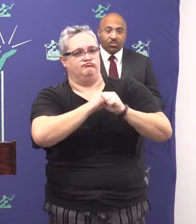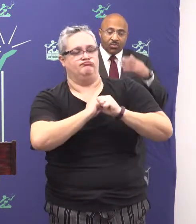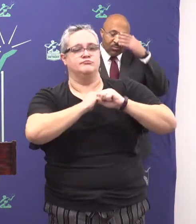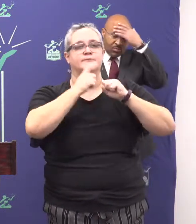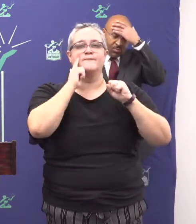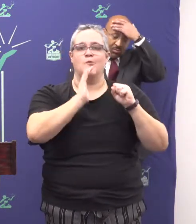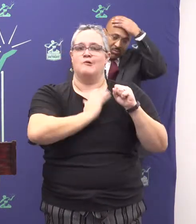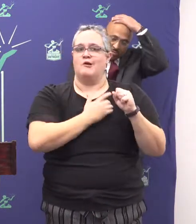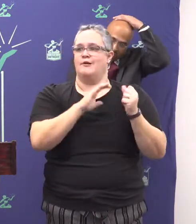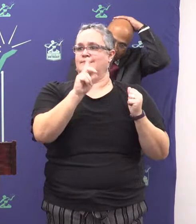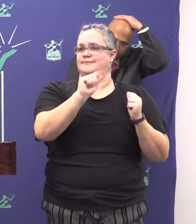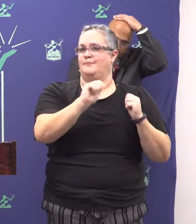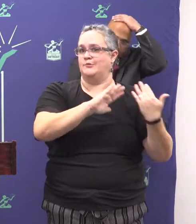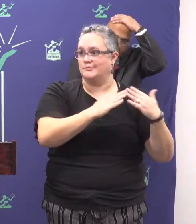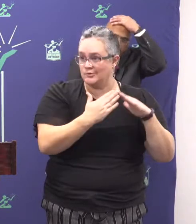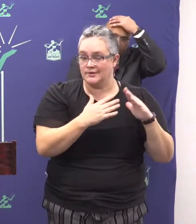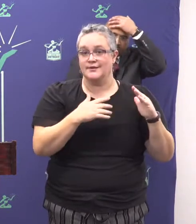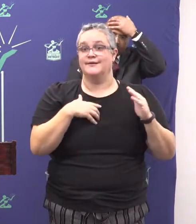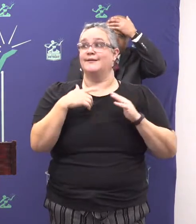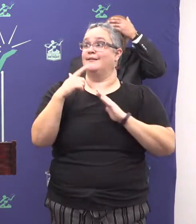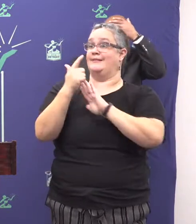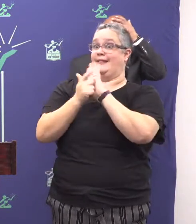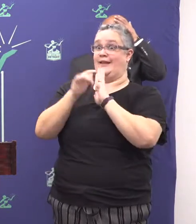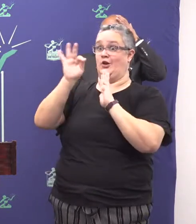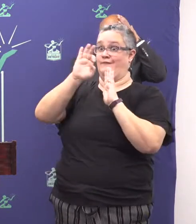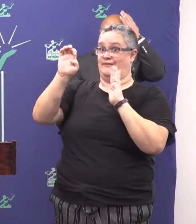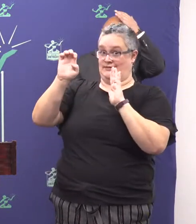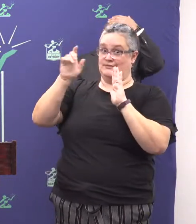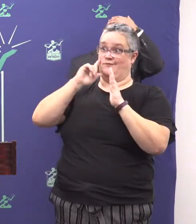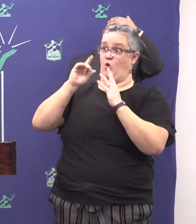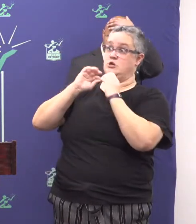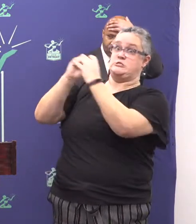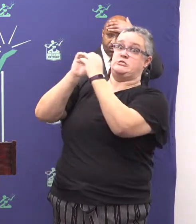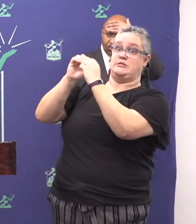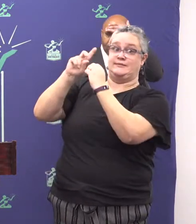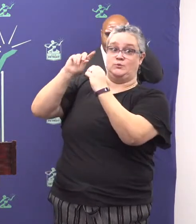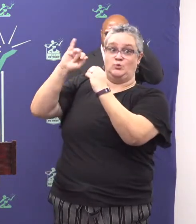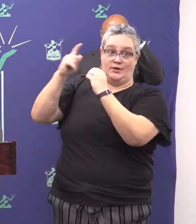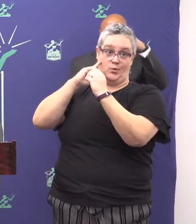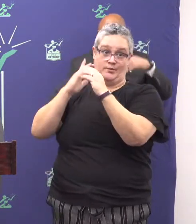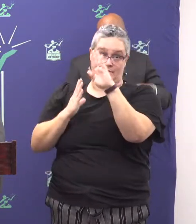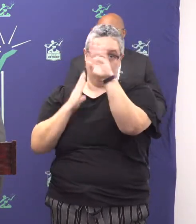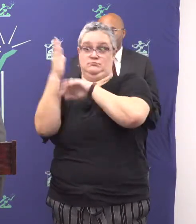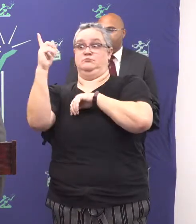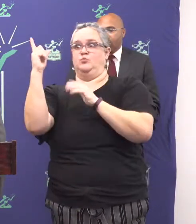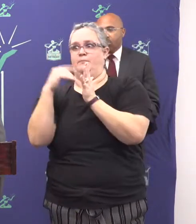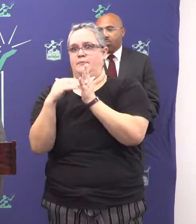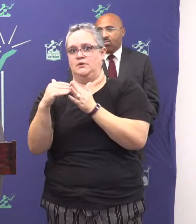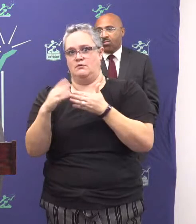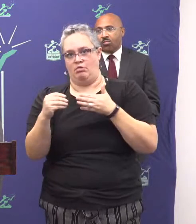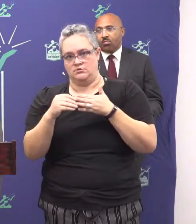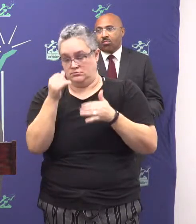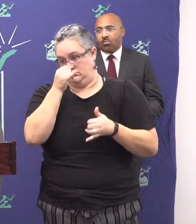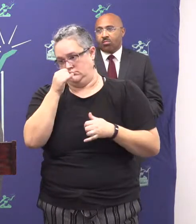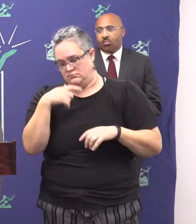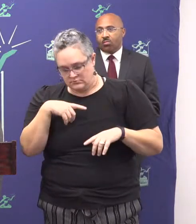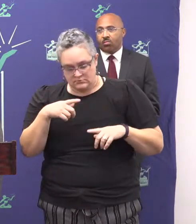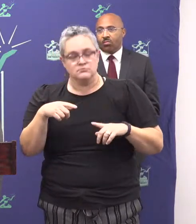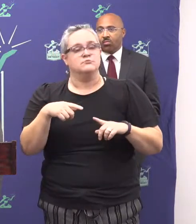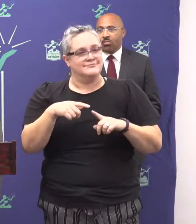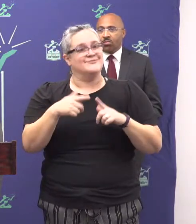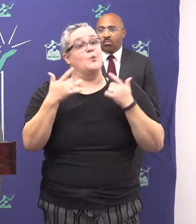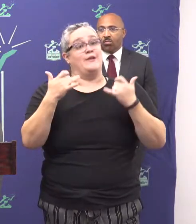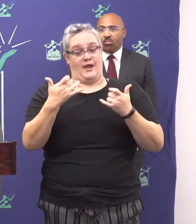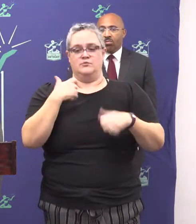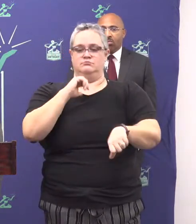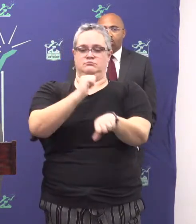The legal fees from fighting the Justice Department would have been well more than $1 million. And so we now have a